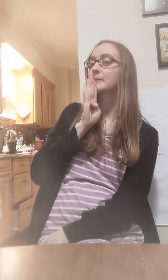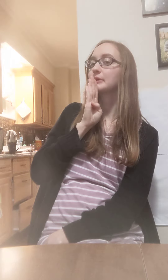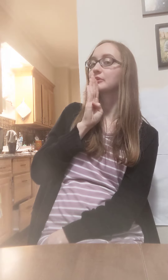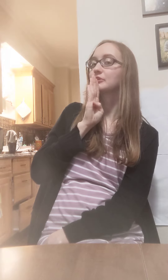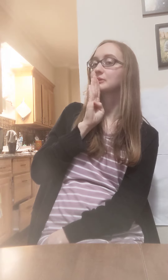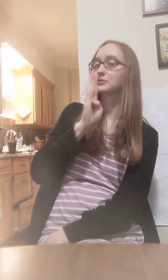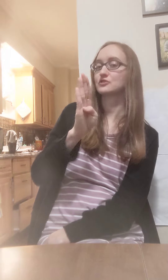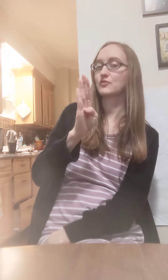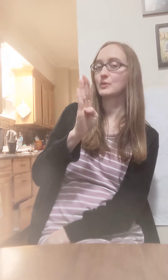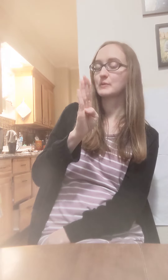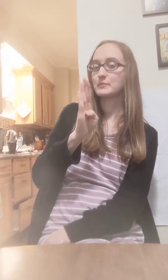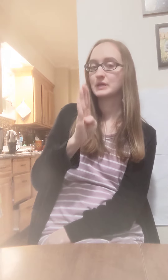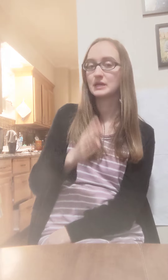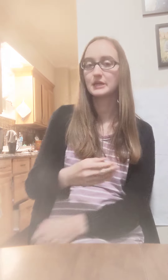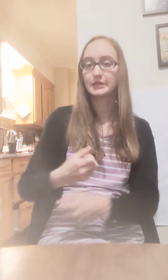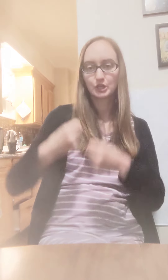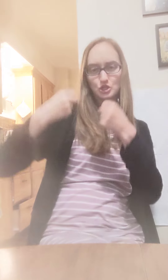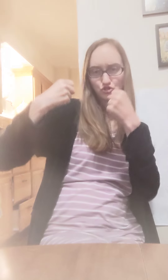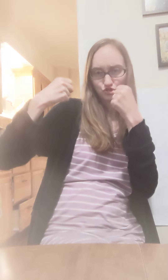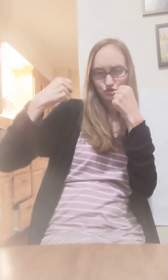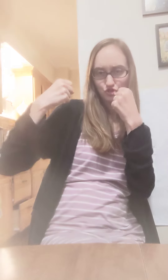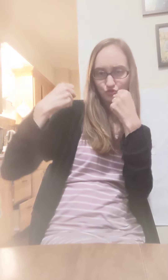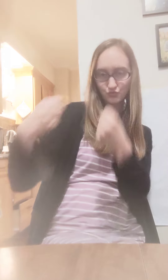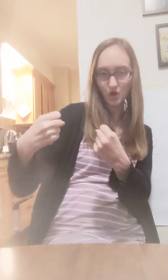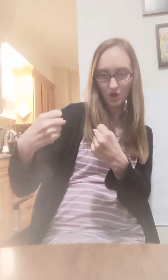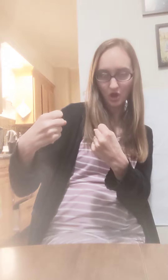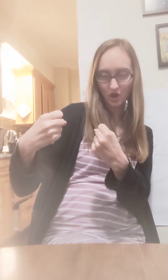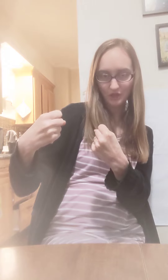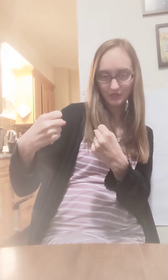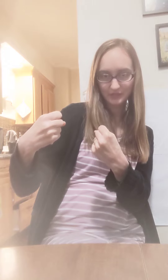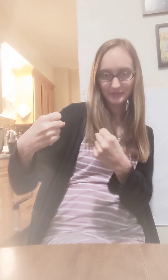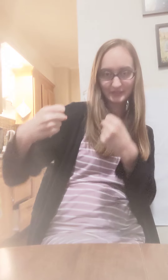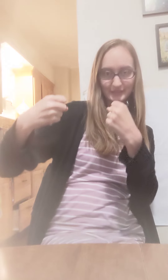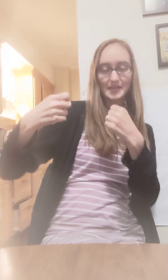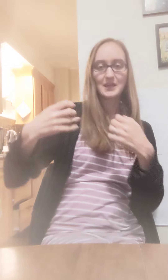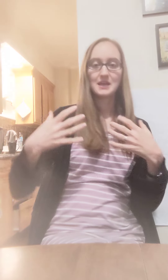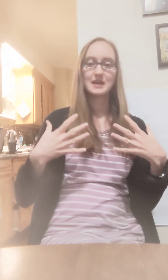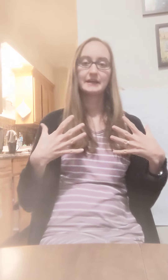tap it on your chin and push it forward, be strong, and